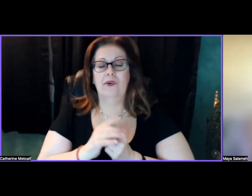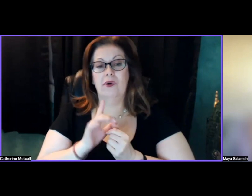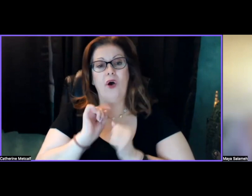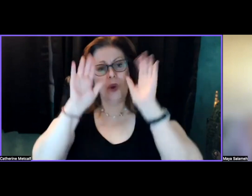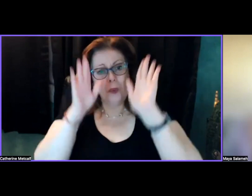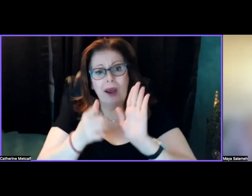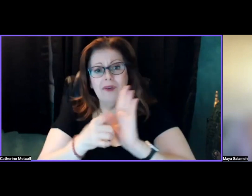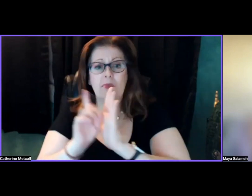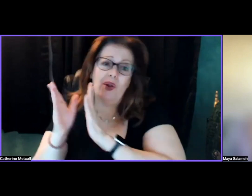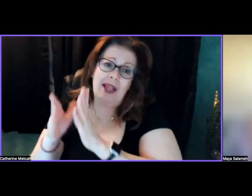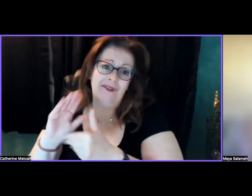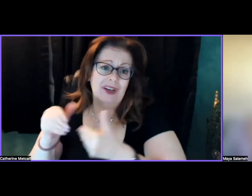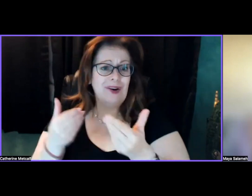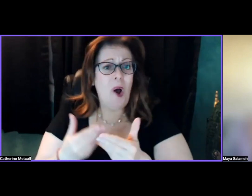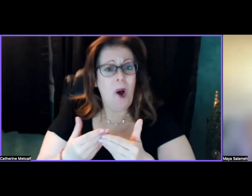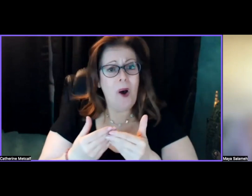loved in all of these.